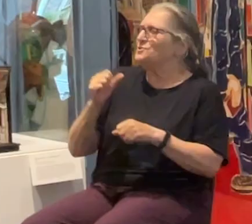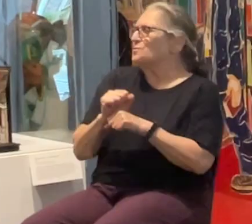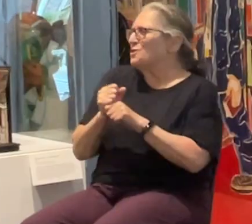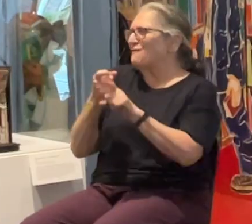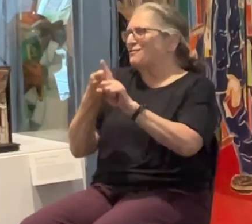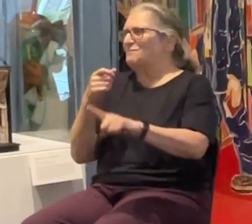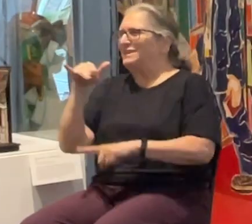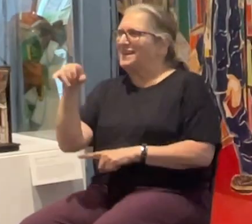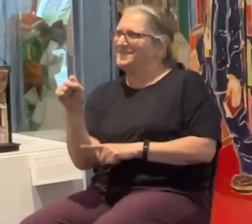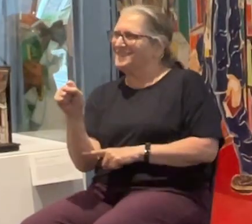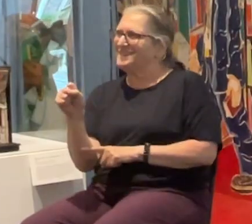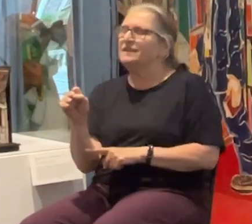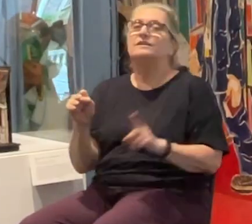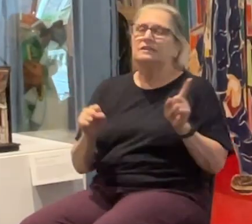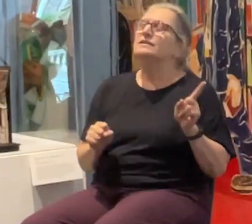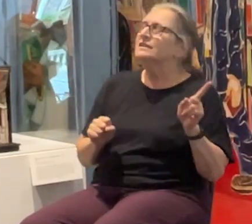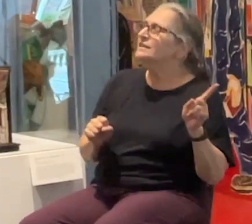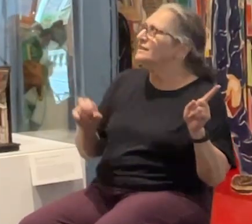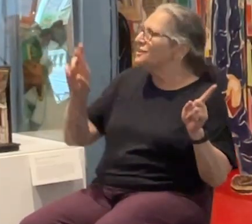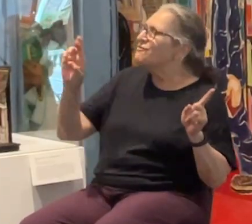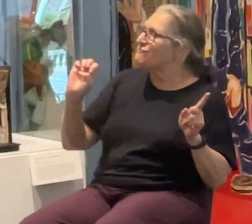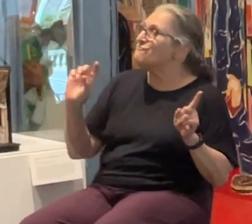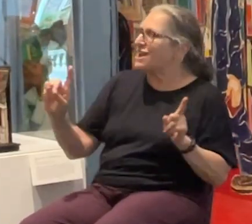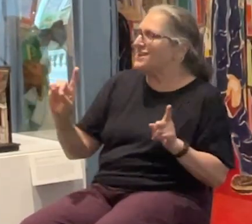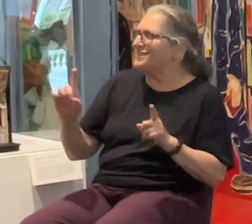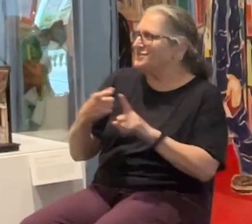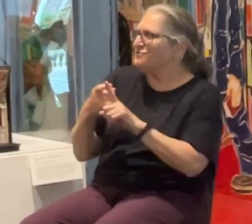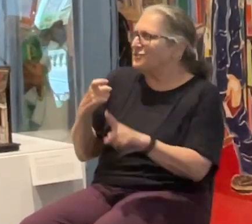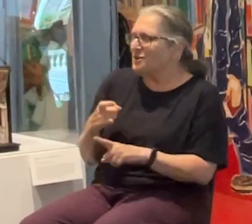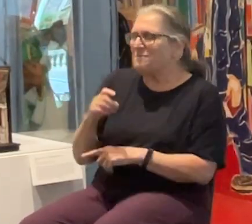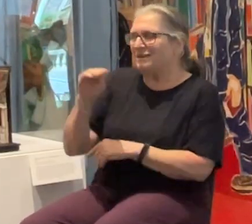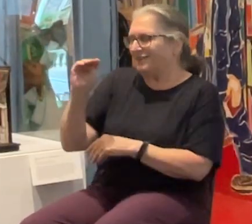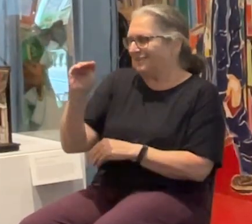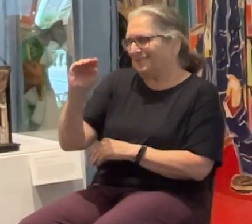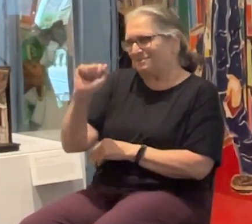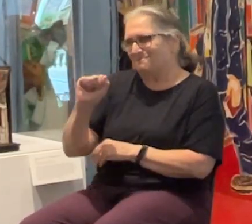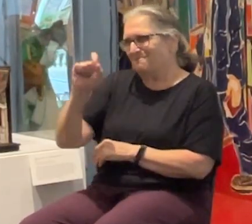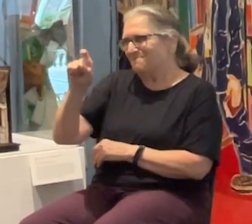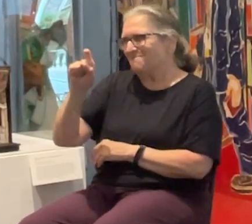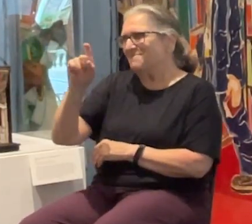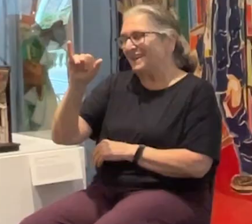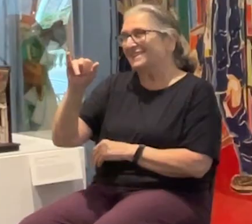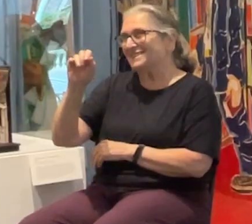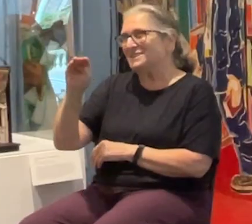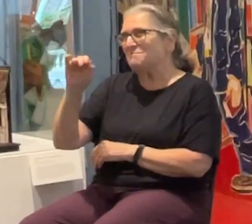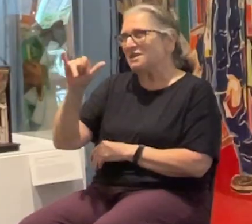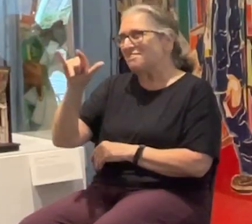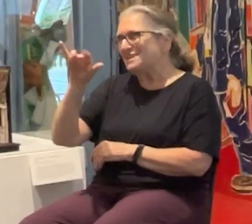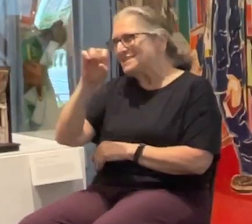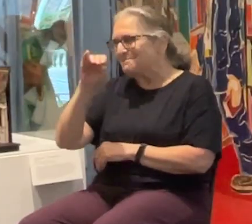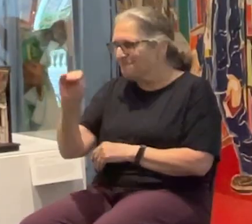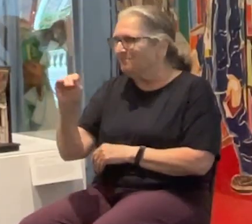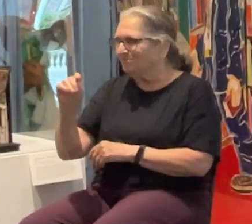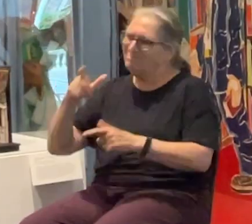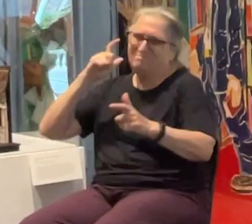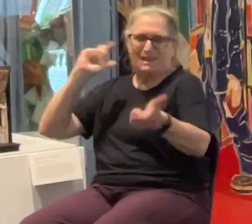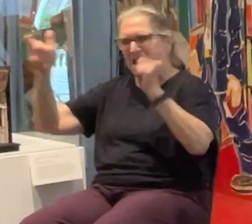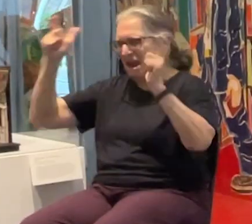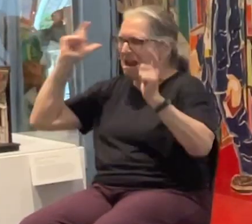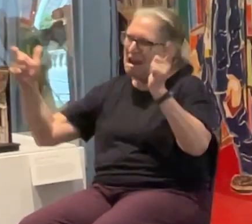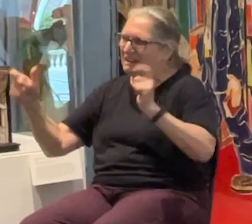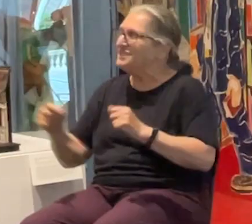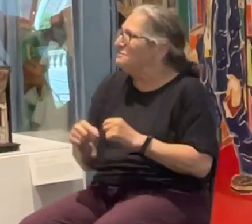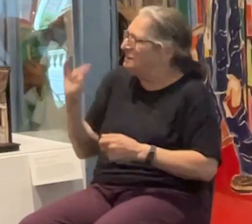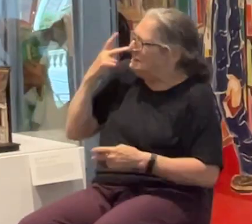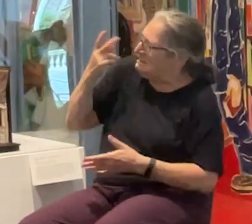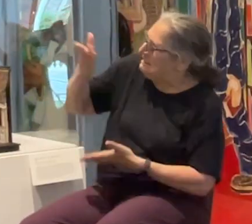is definitely about maximalism. I mean, I think you can see that in the bookstore, and he has often said, you know, that's one reason he was attracted to the Pierpont Morgan Library,